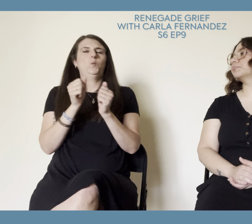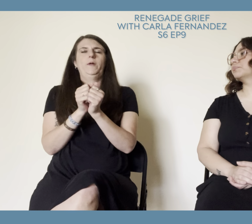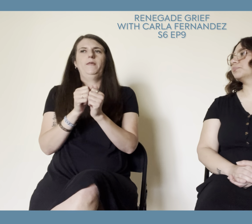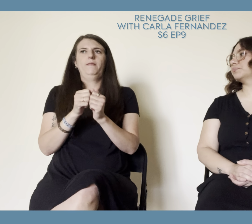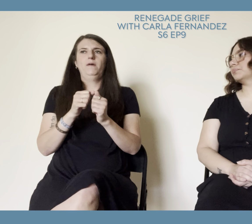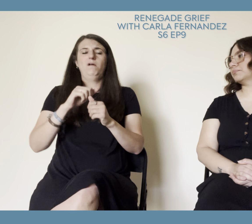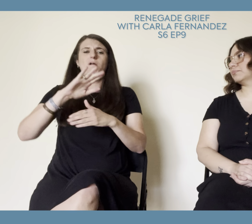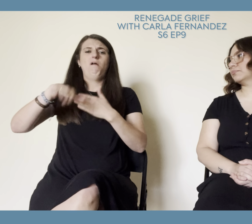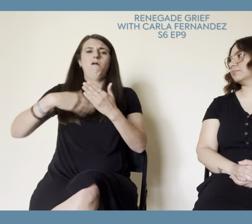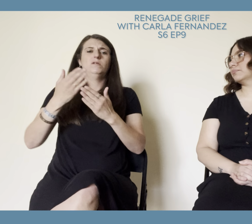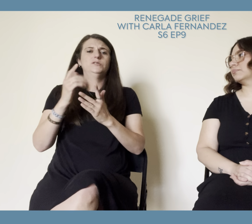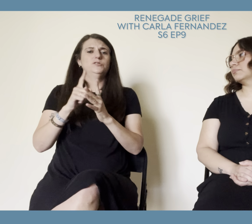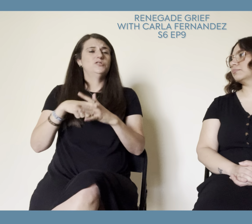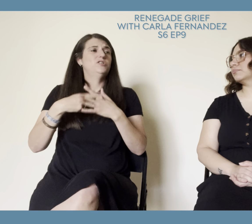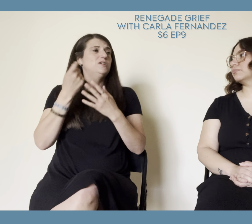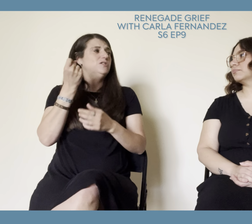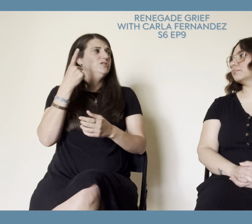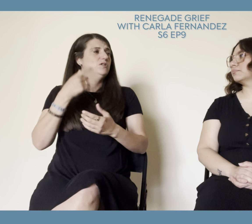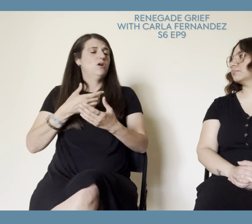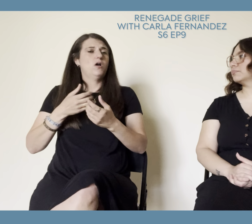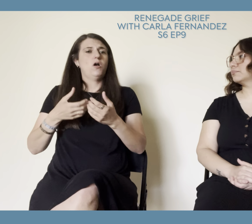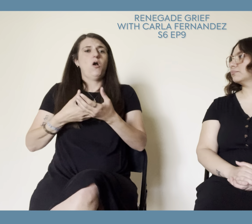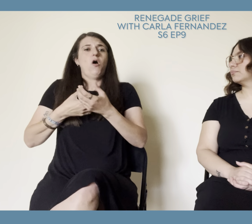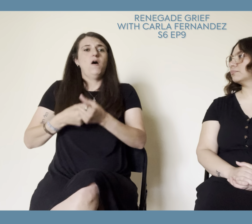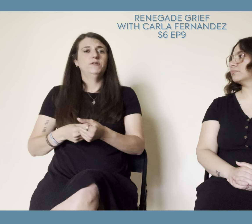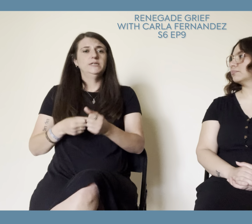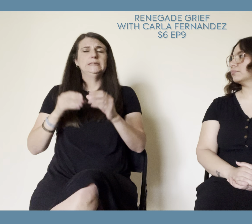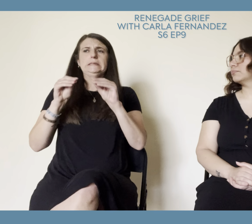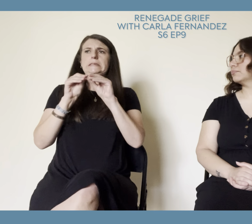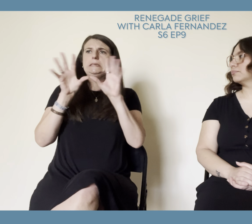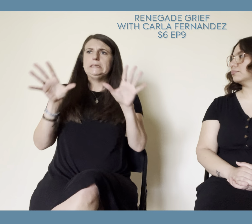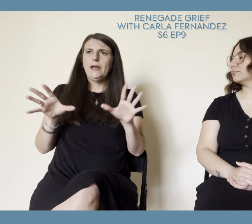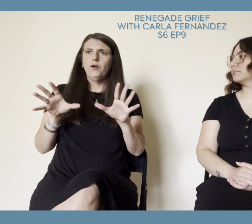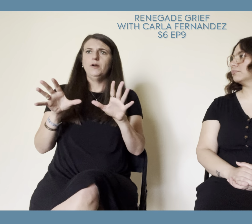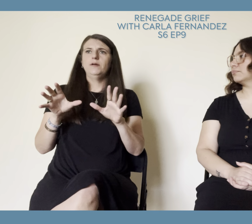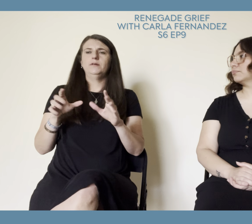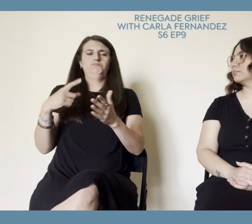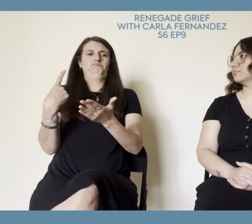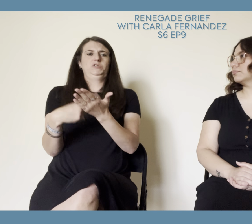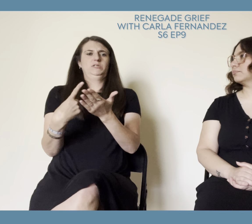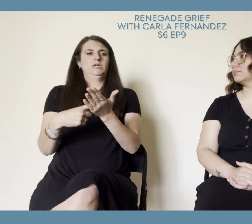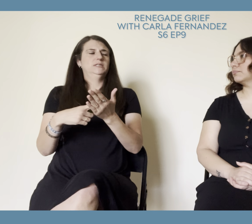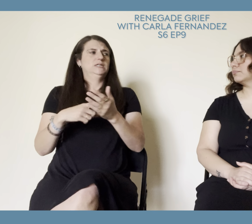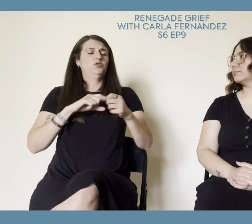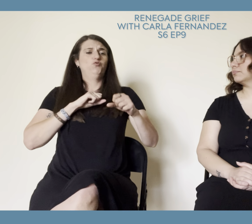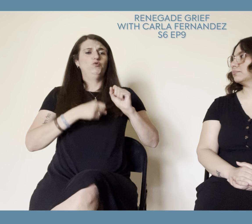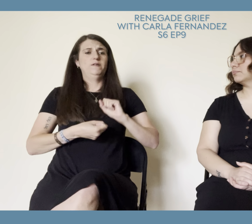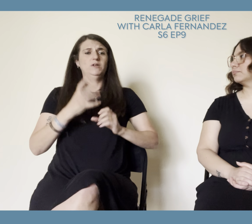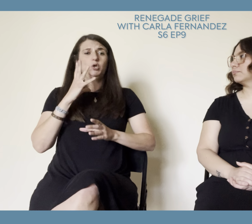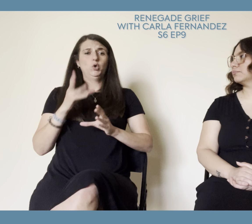more confidence and clarity in talking about grief as a part of our lives, not as this sort